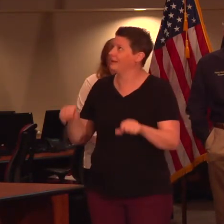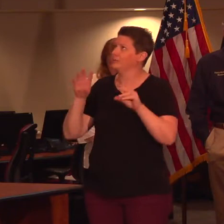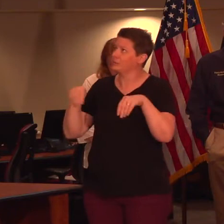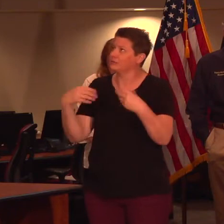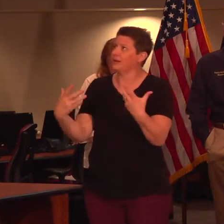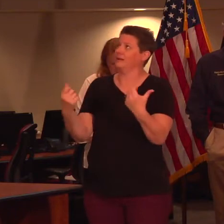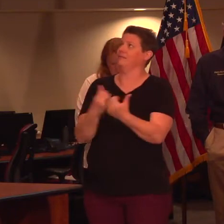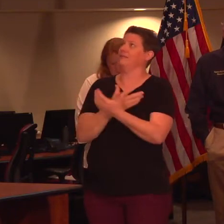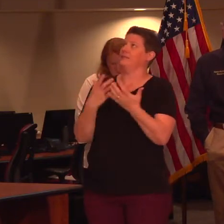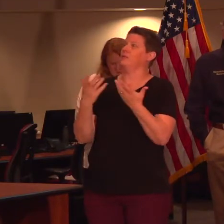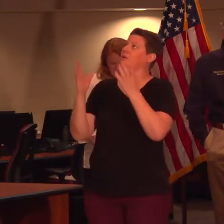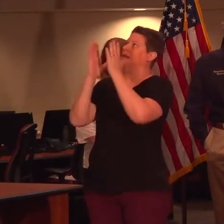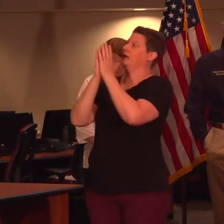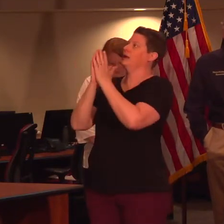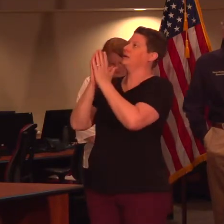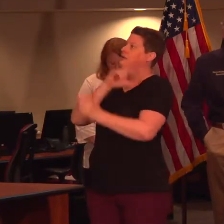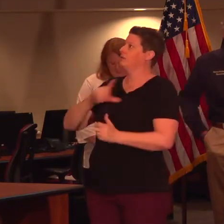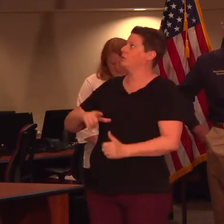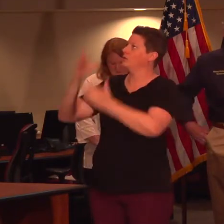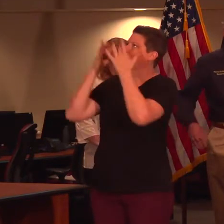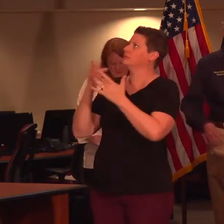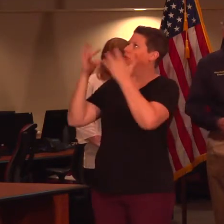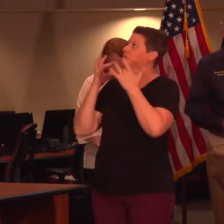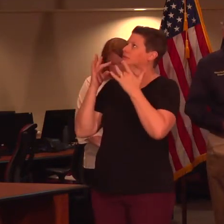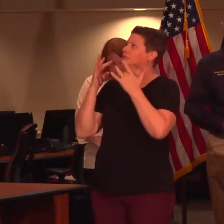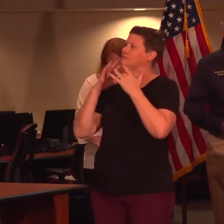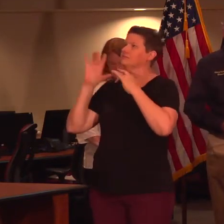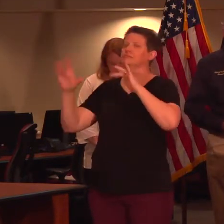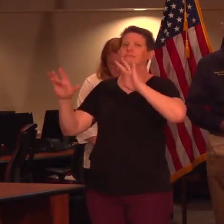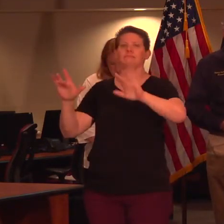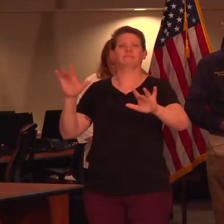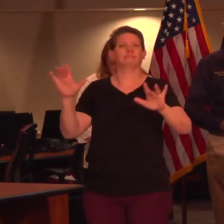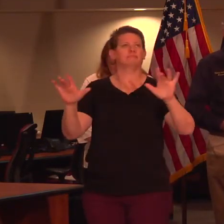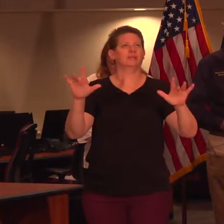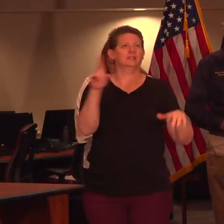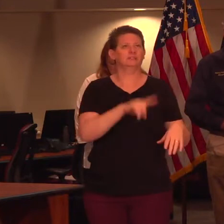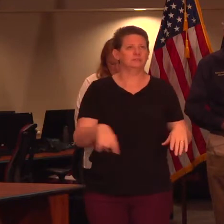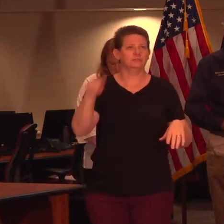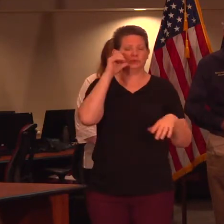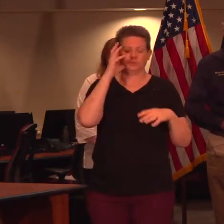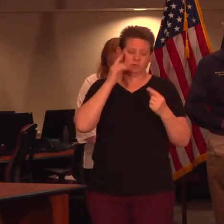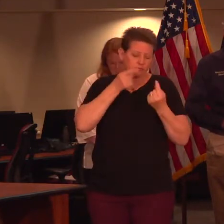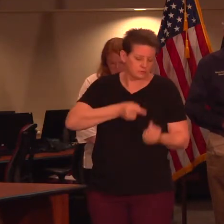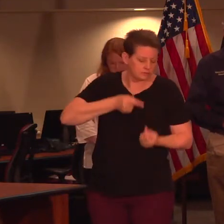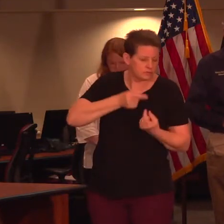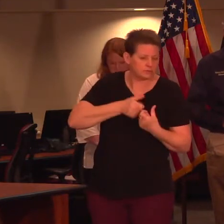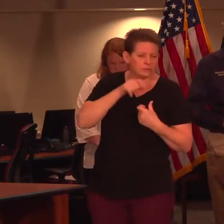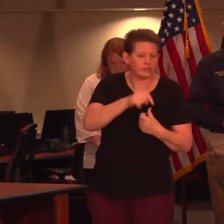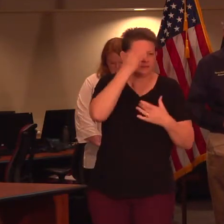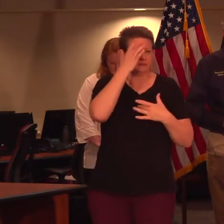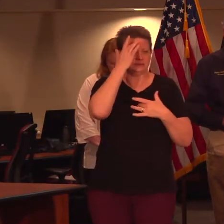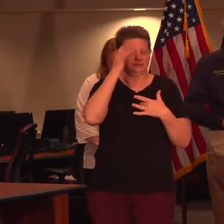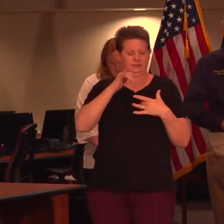say, Lord, have mercy. Touch those that are wrestling with this thing, whose grip we found